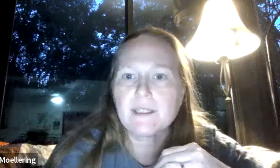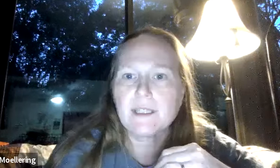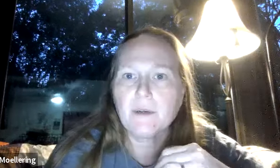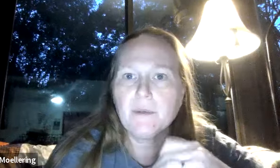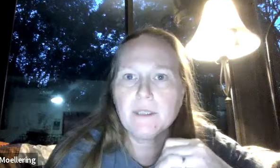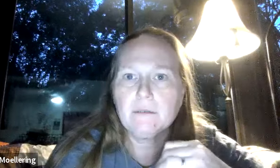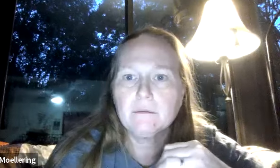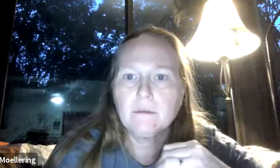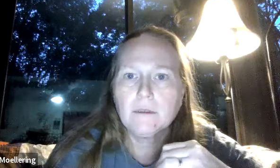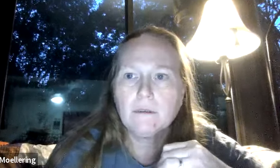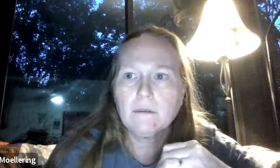not the right one.